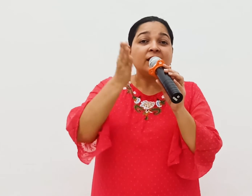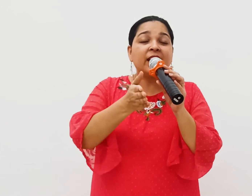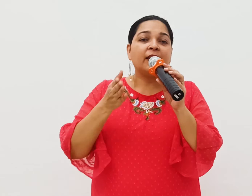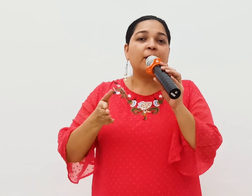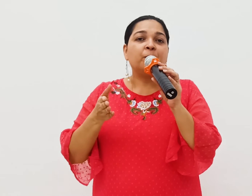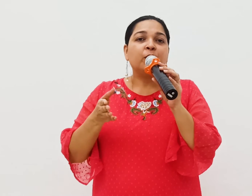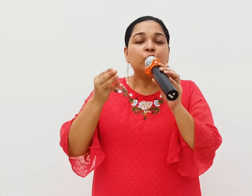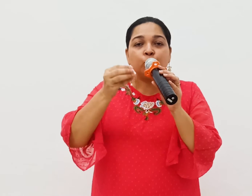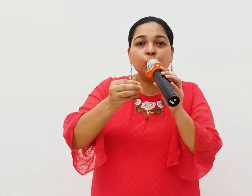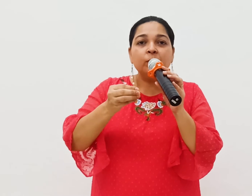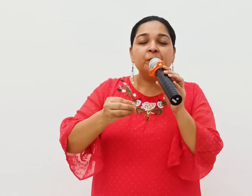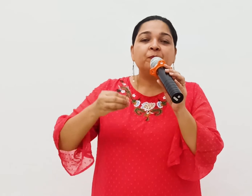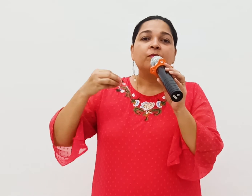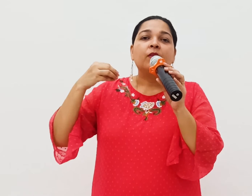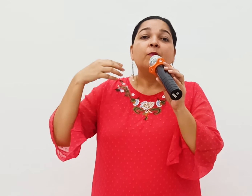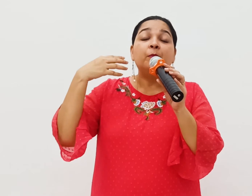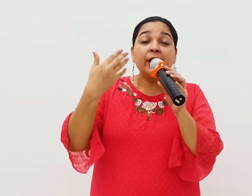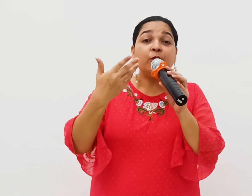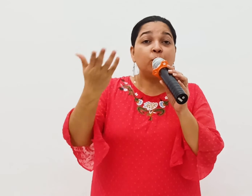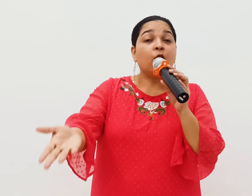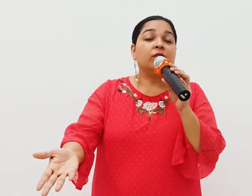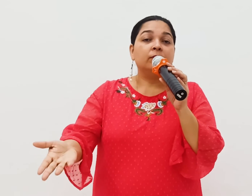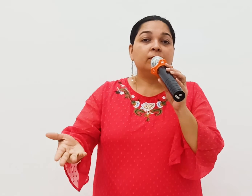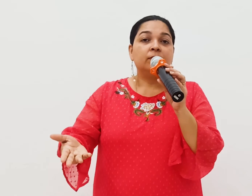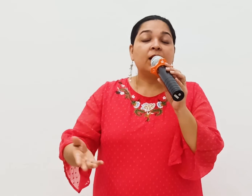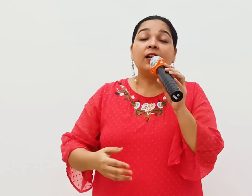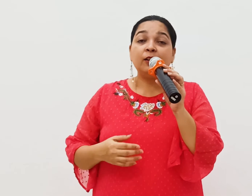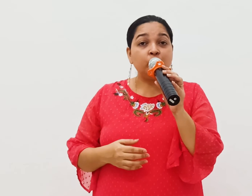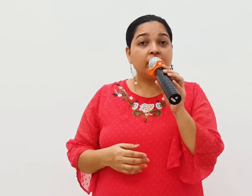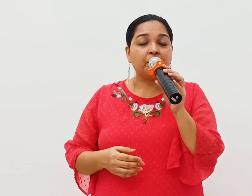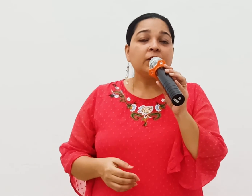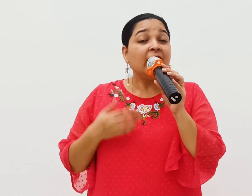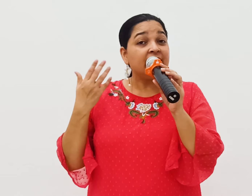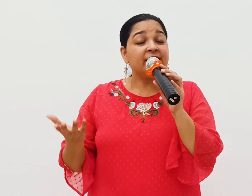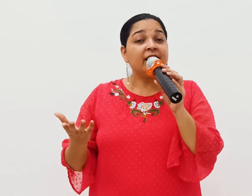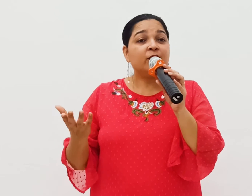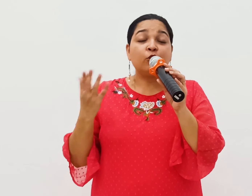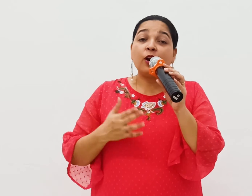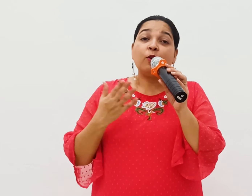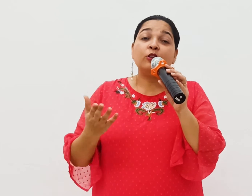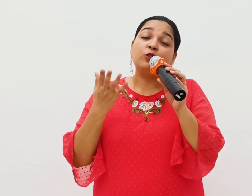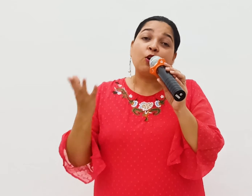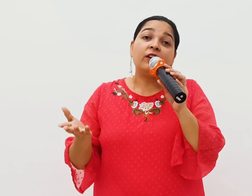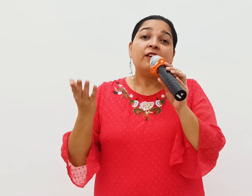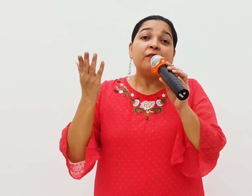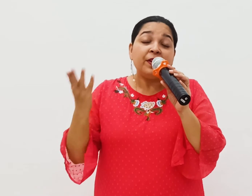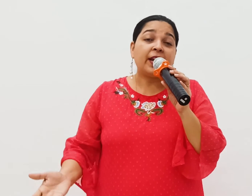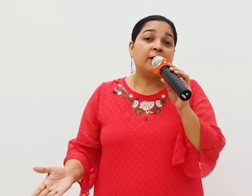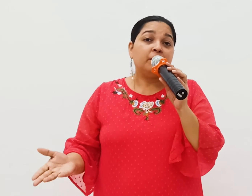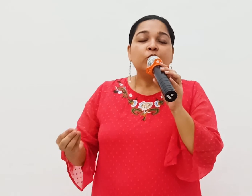was asking him to pray to God. Hallelujah. As I said, Jonah was